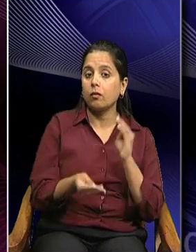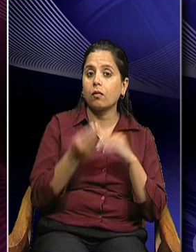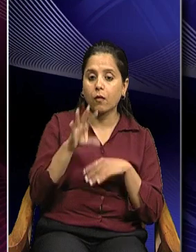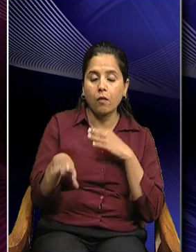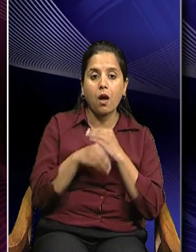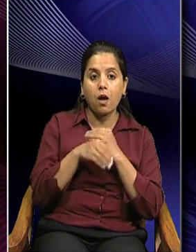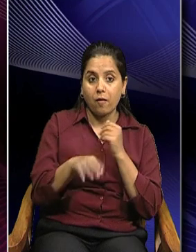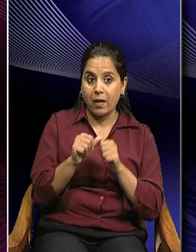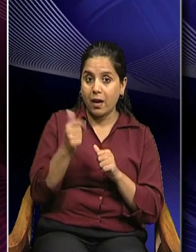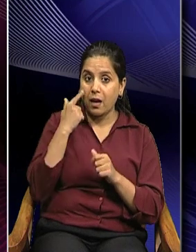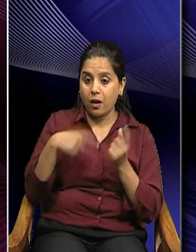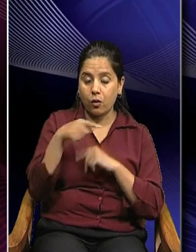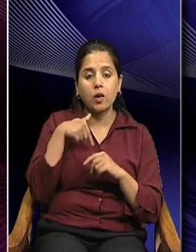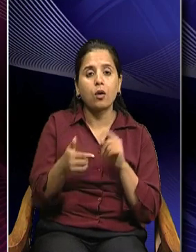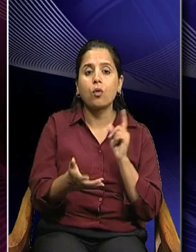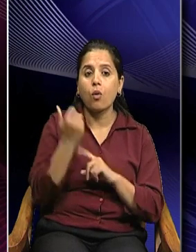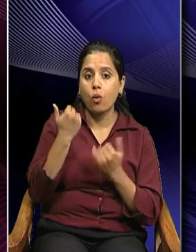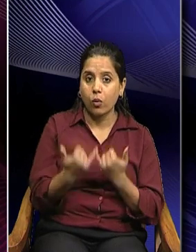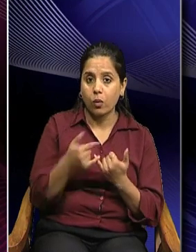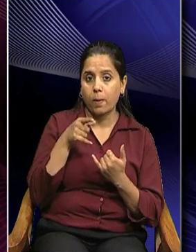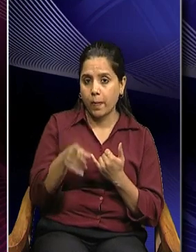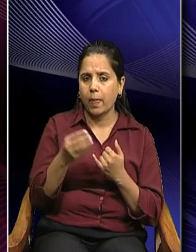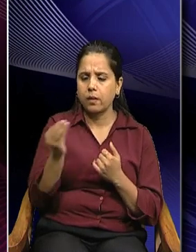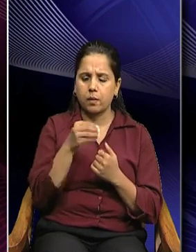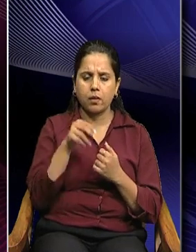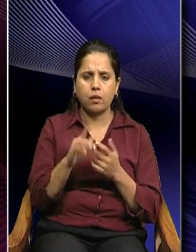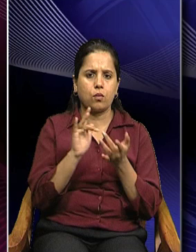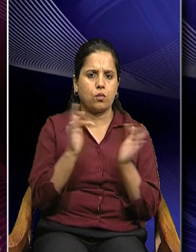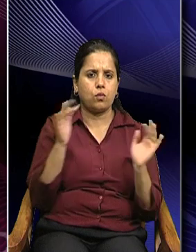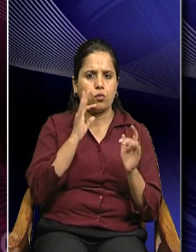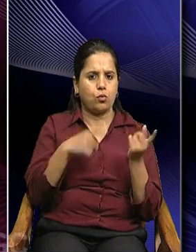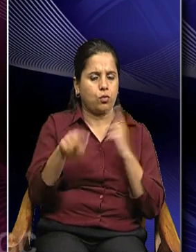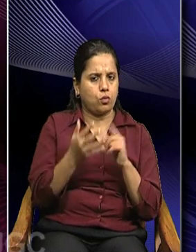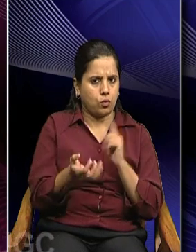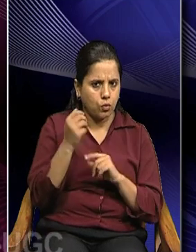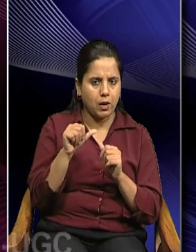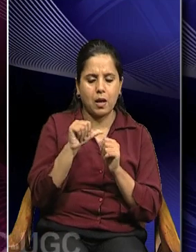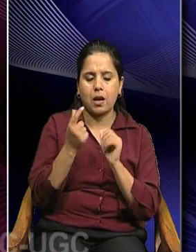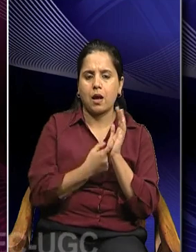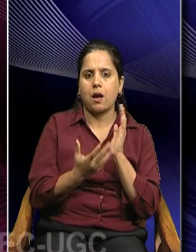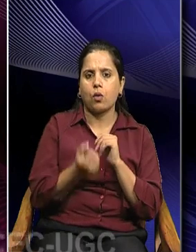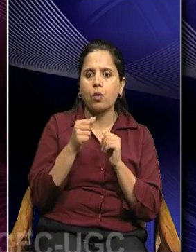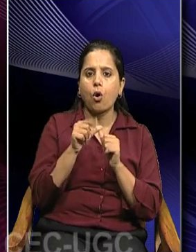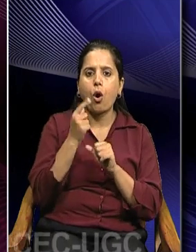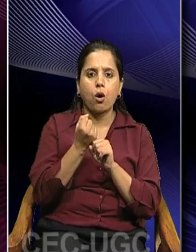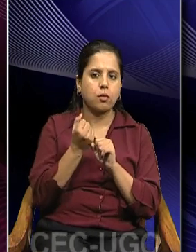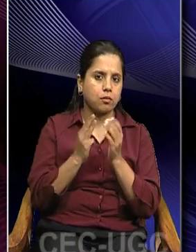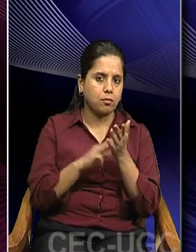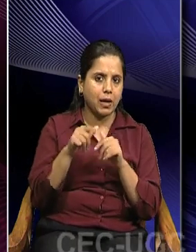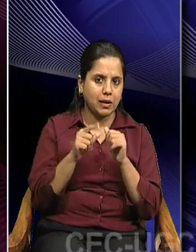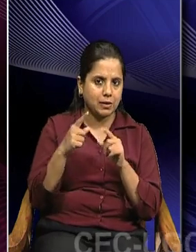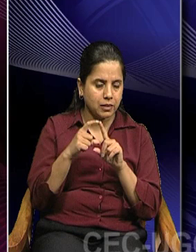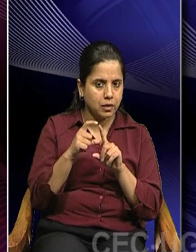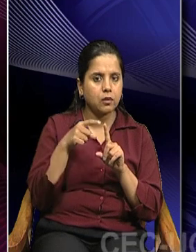this AI and ML. We have got VR, we have got virtual reality, we have got AR, that is augmented reality. So we